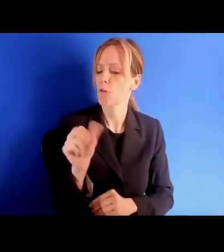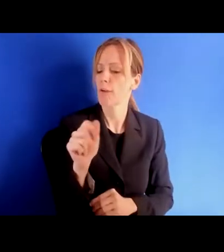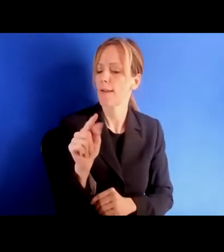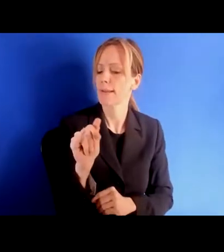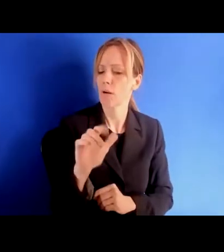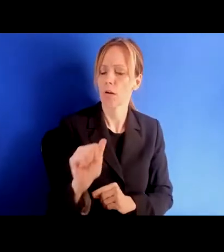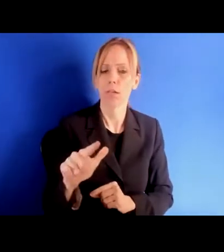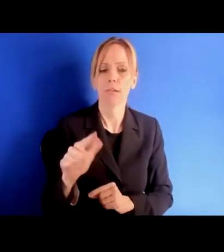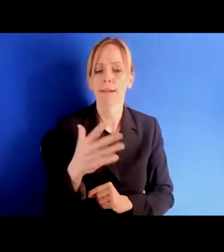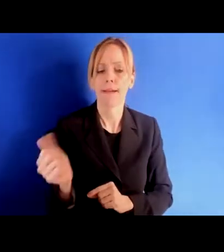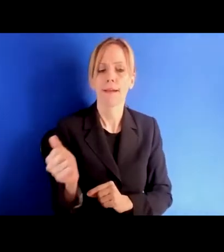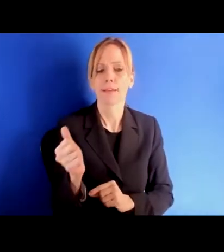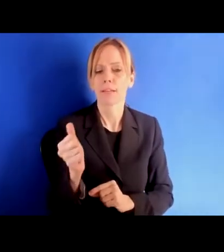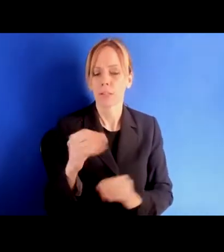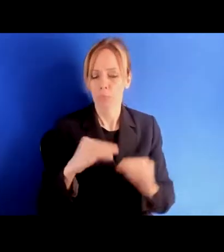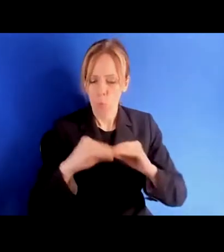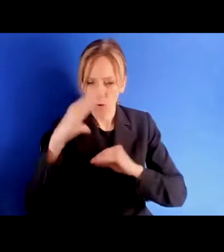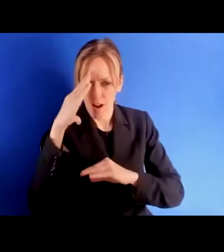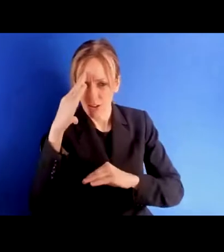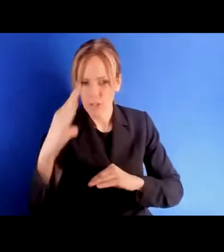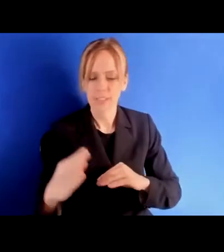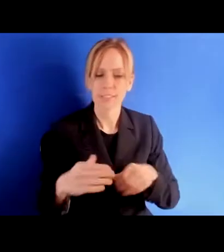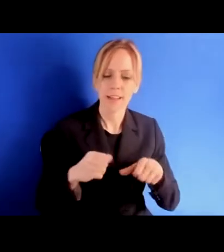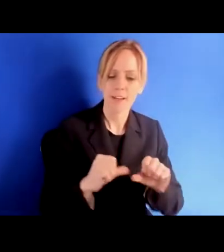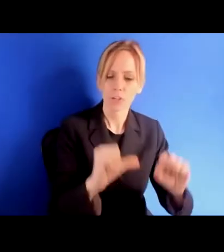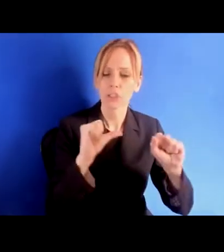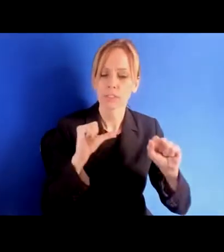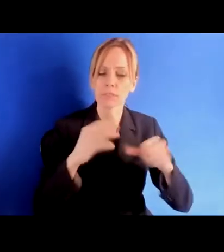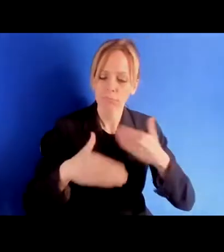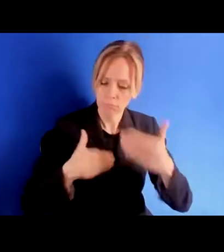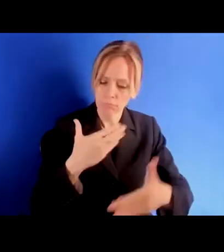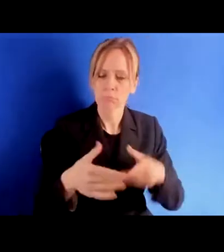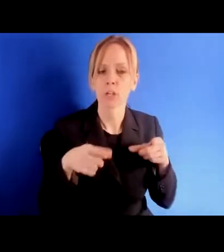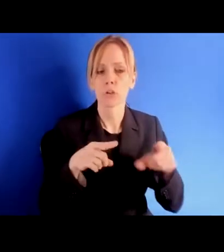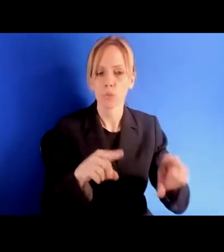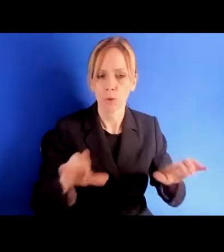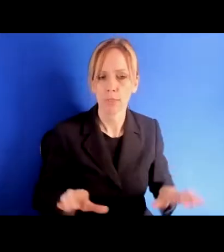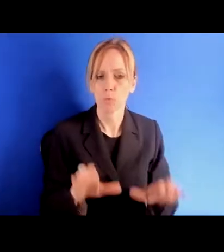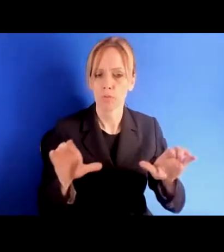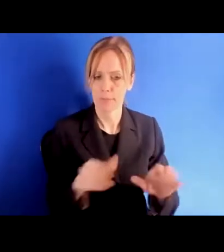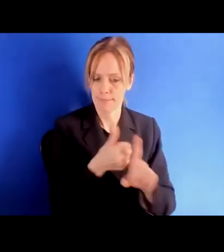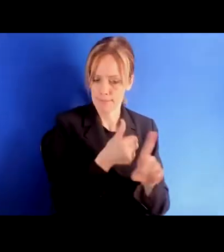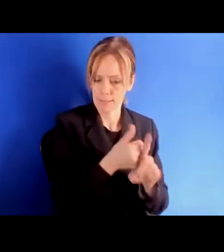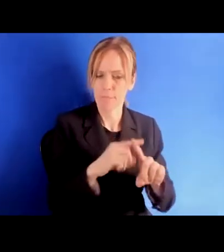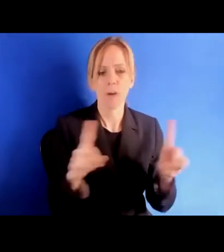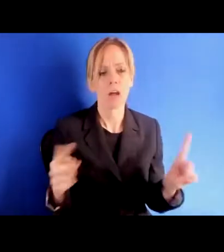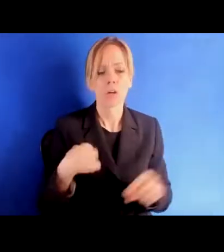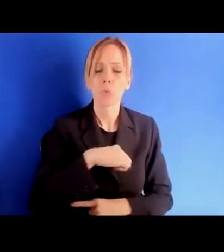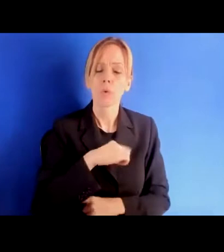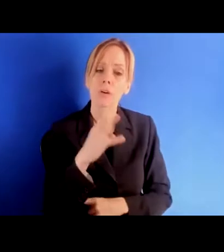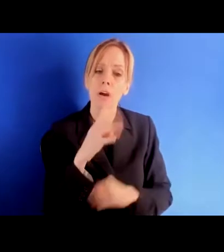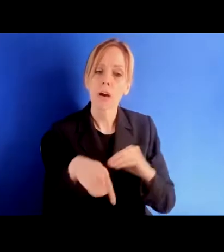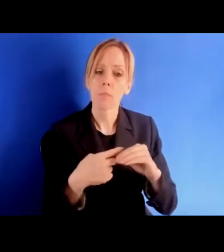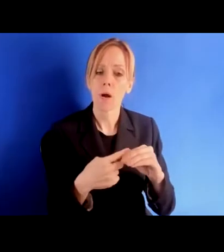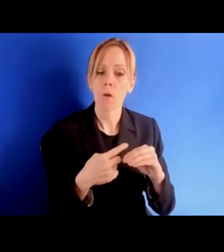intersectional lives and efforts existed and took place throughout the movement. But we're talking about the elements of the movement that